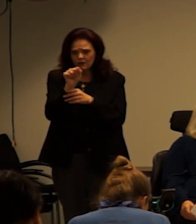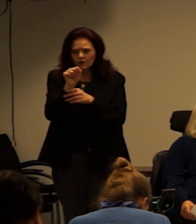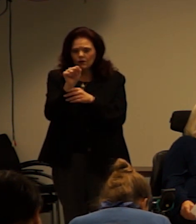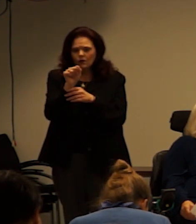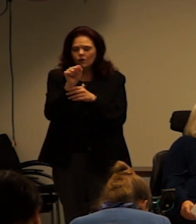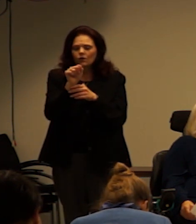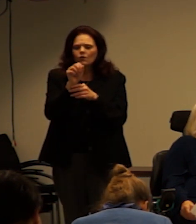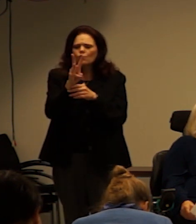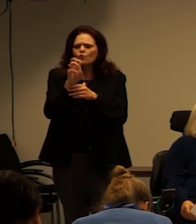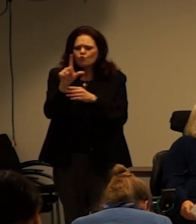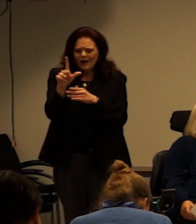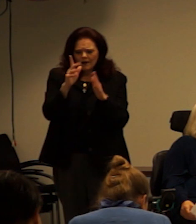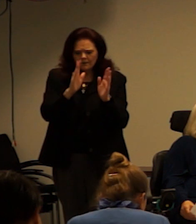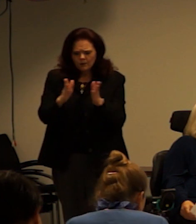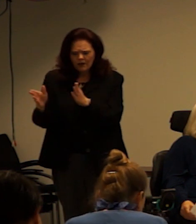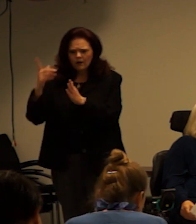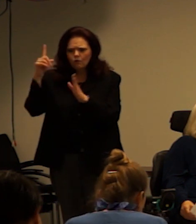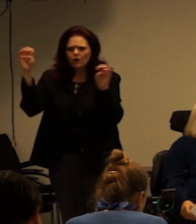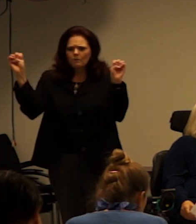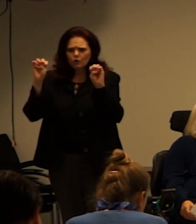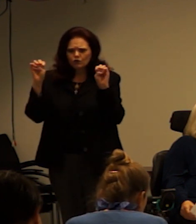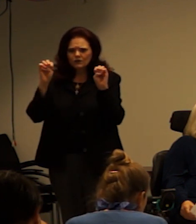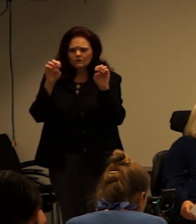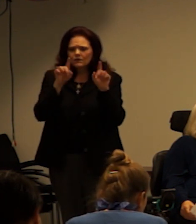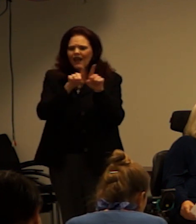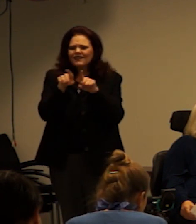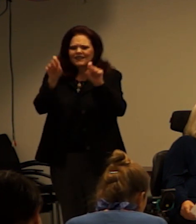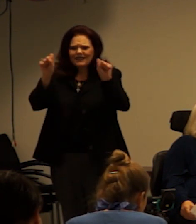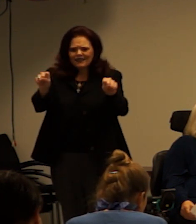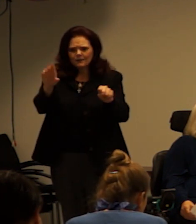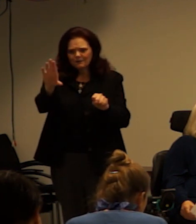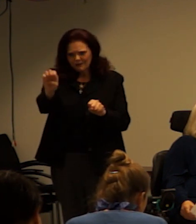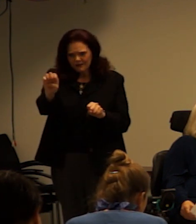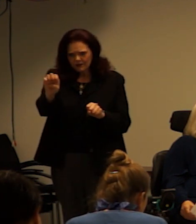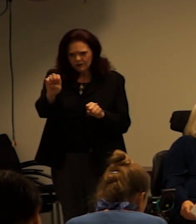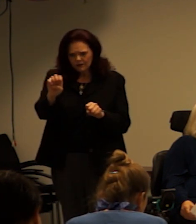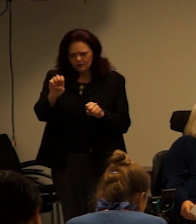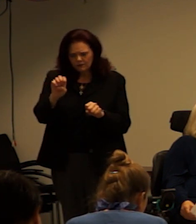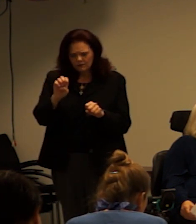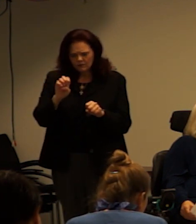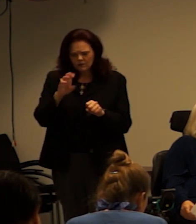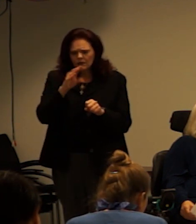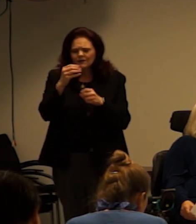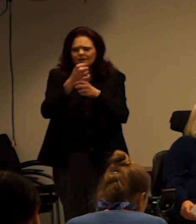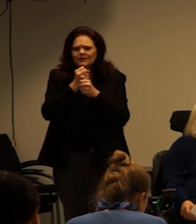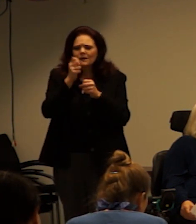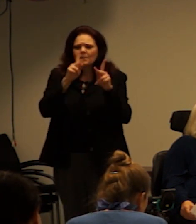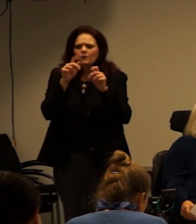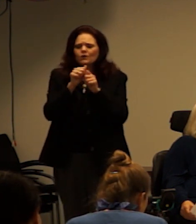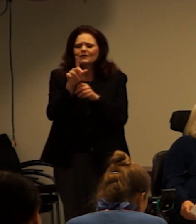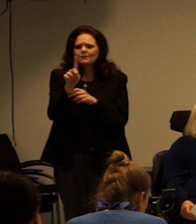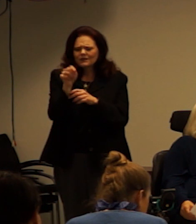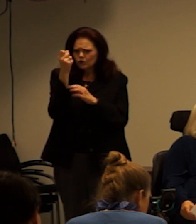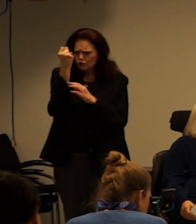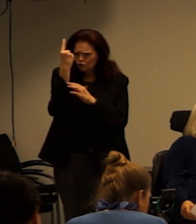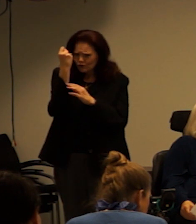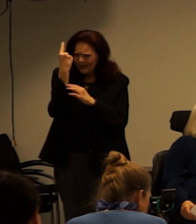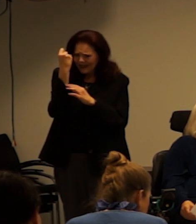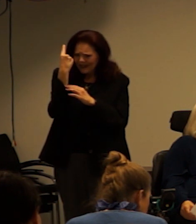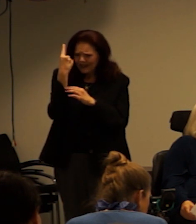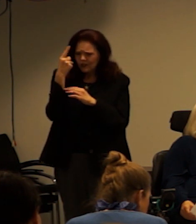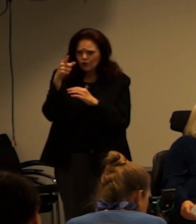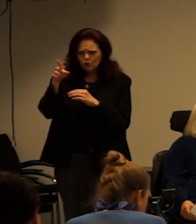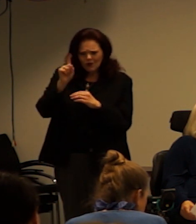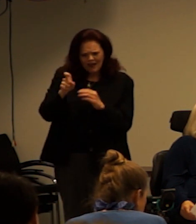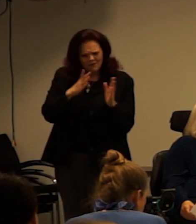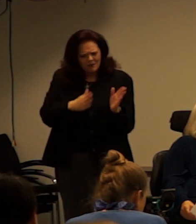as well prepared for an emergency as they possibly can be. And it's to get people with disabilities to understand that they've got